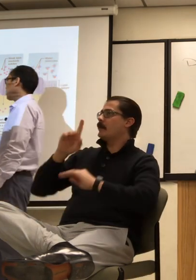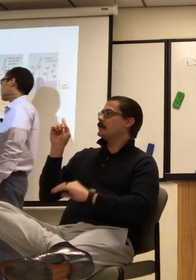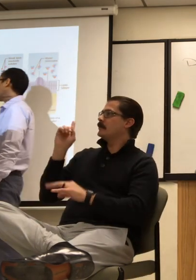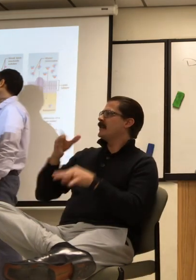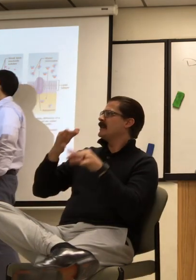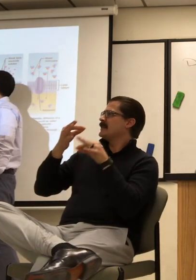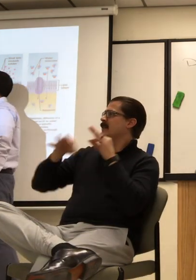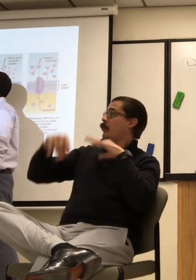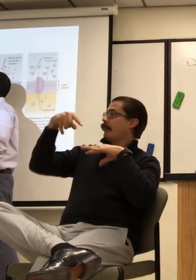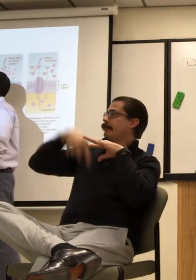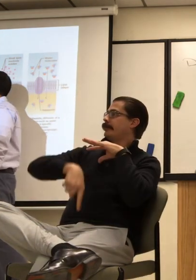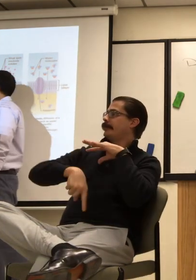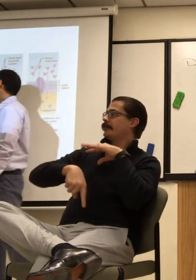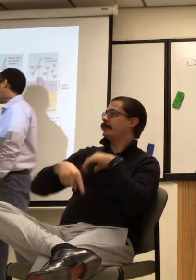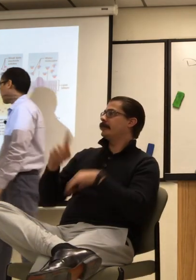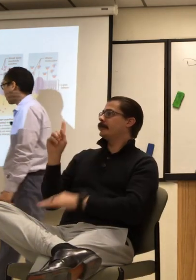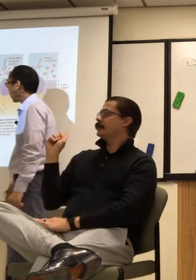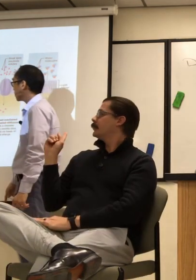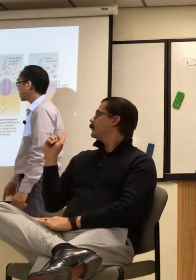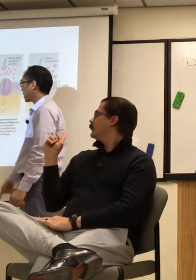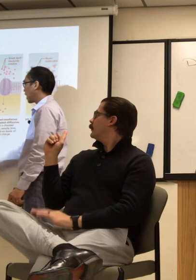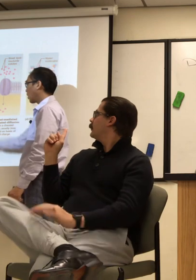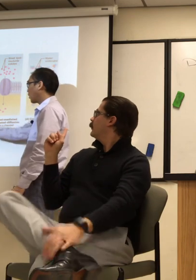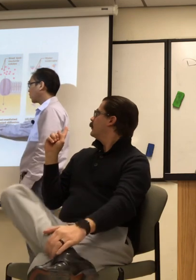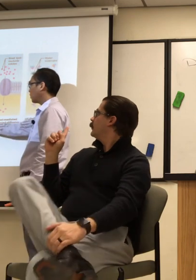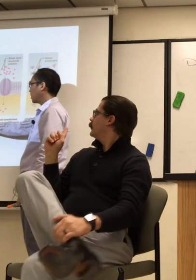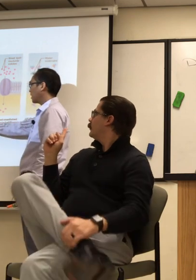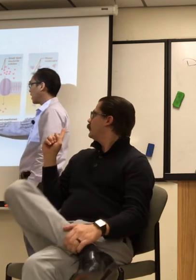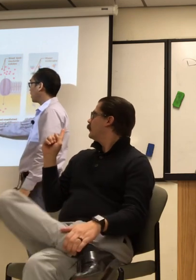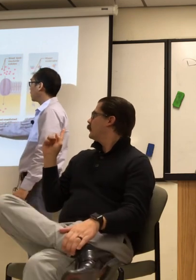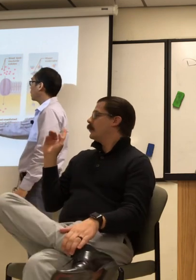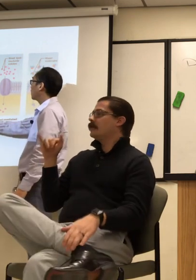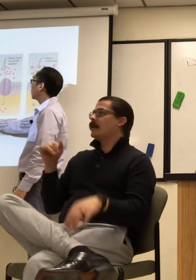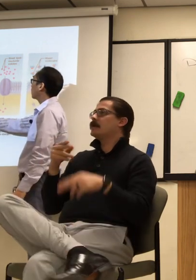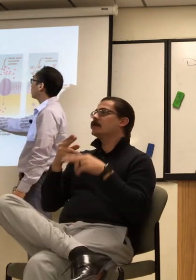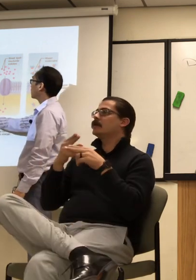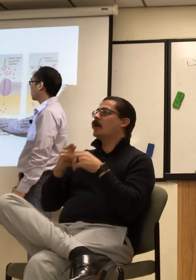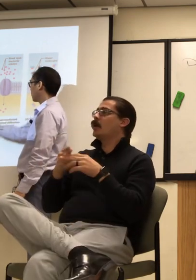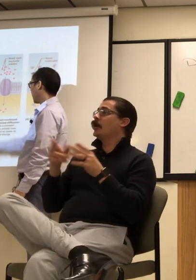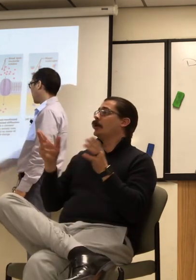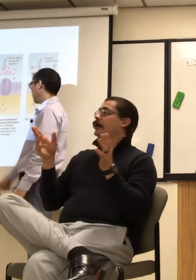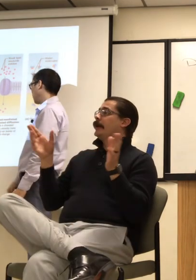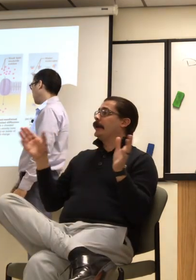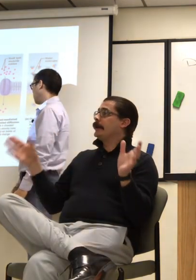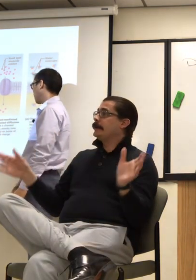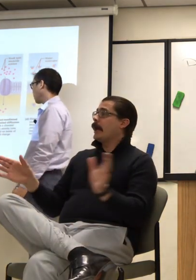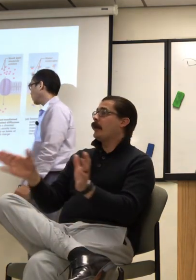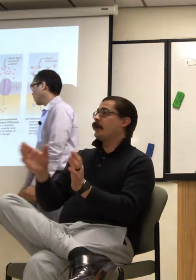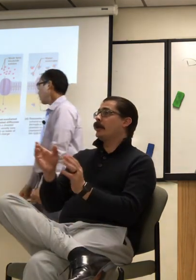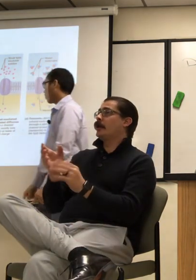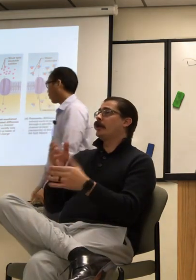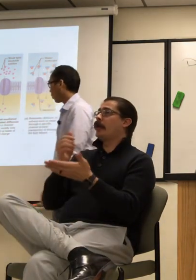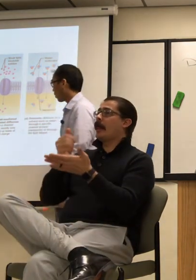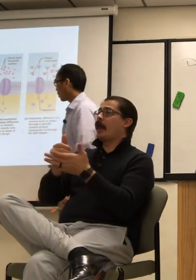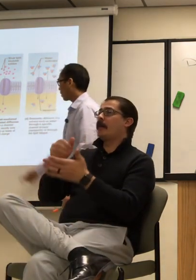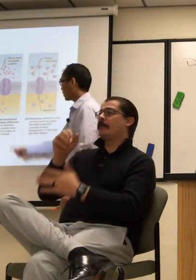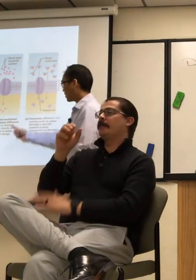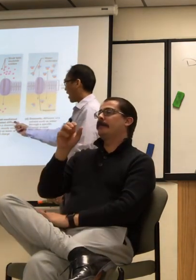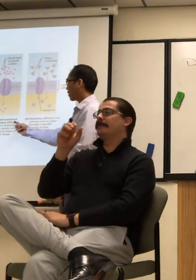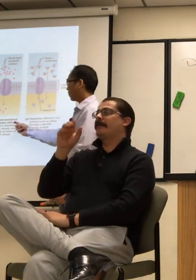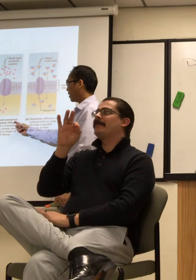simple diffusion. Okay, they call this carrier-mediated. Facilitated diffusion